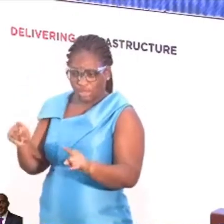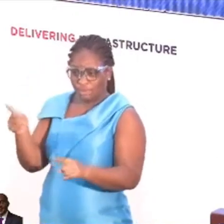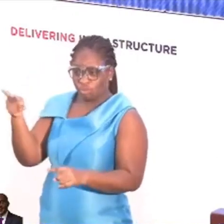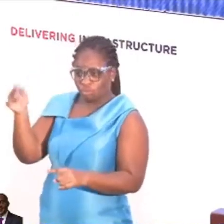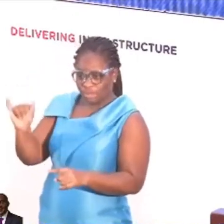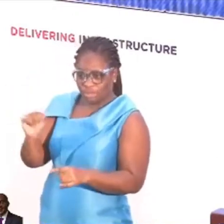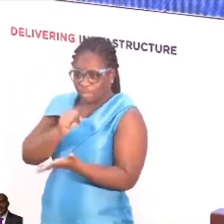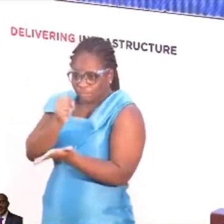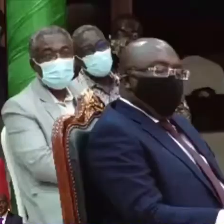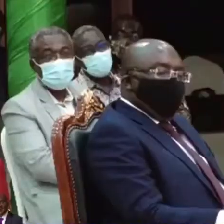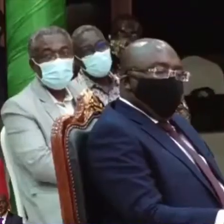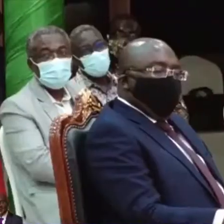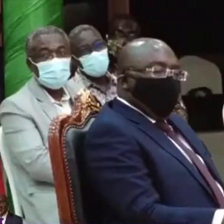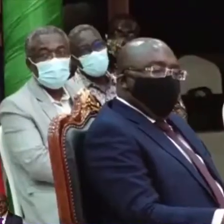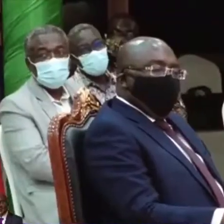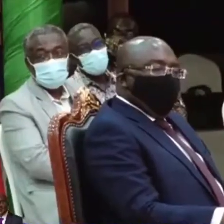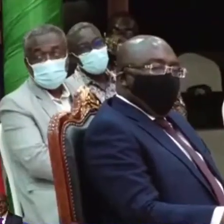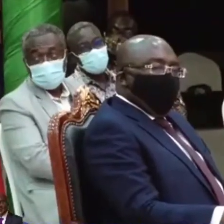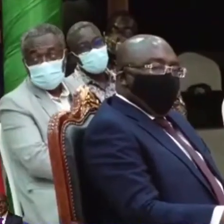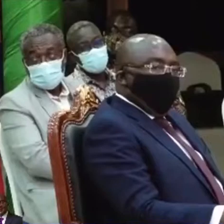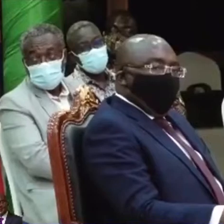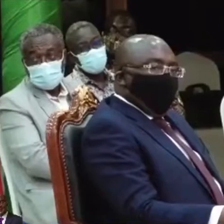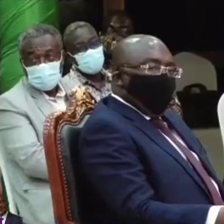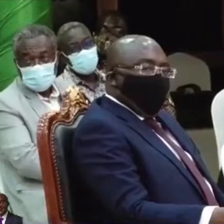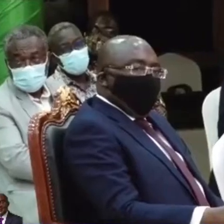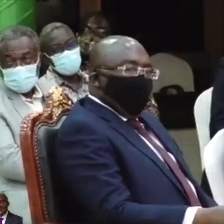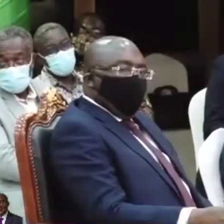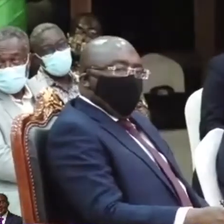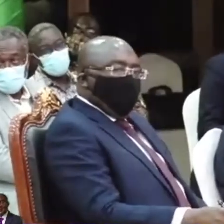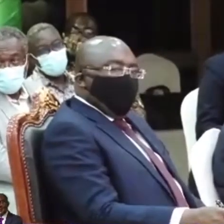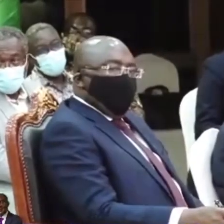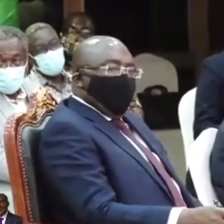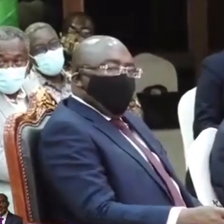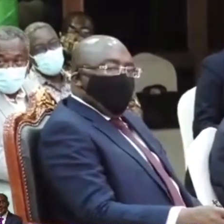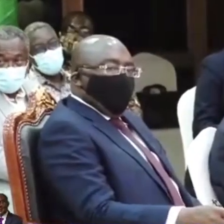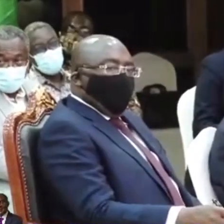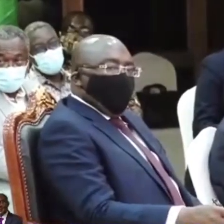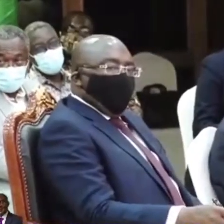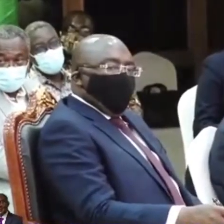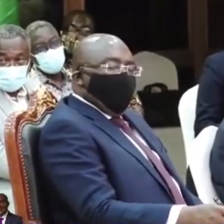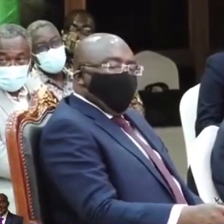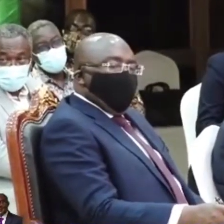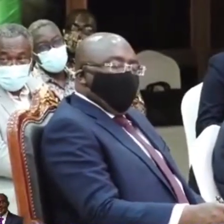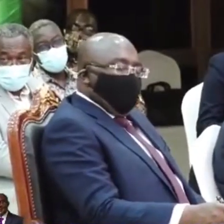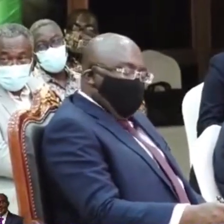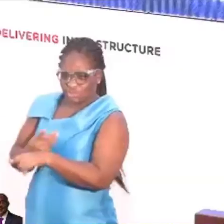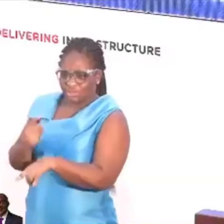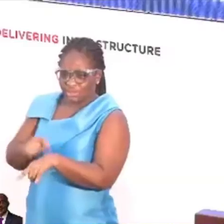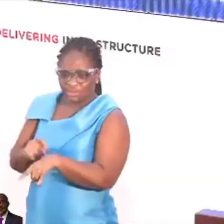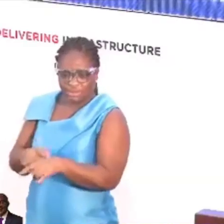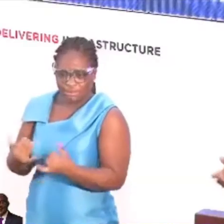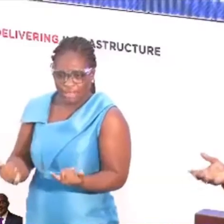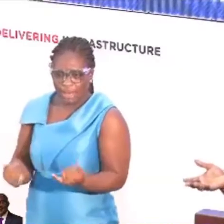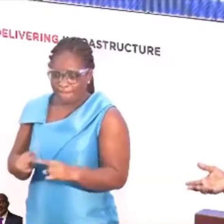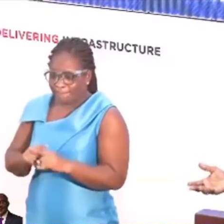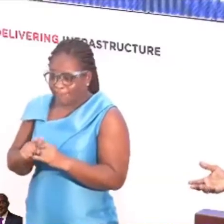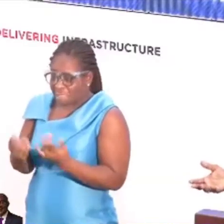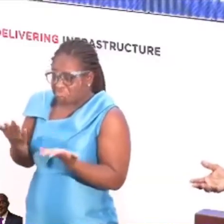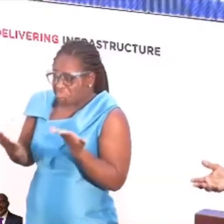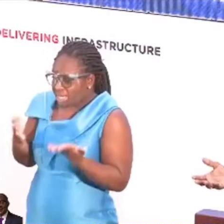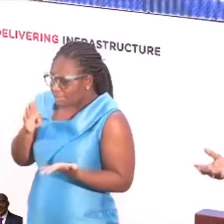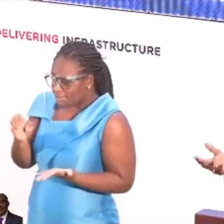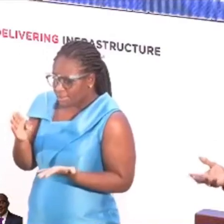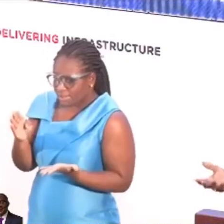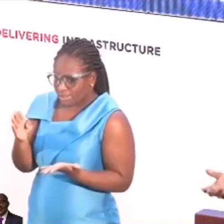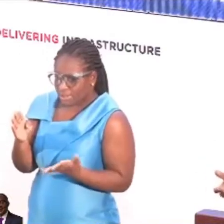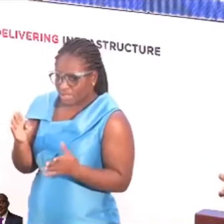sure will be thrilled. We want him to spend as much time with us as possible. And he may,